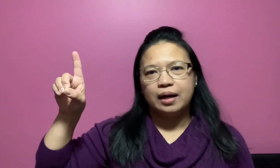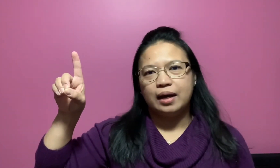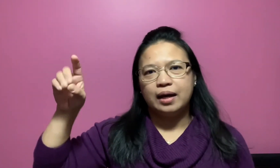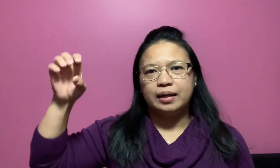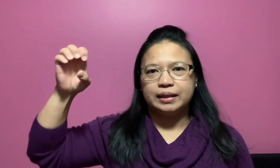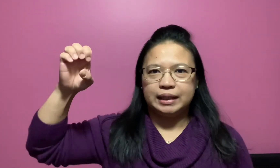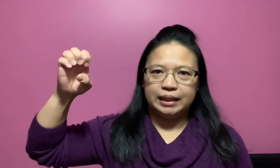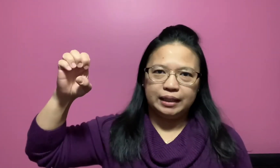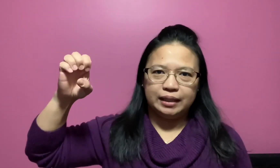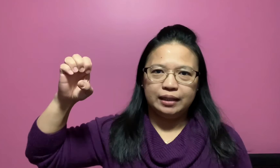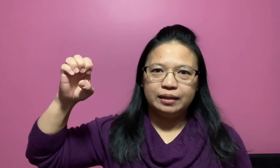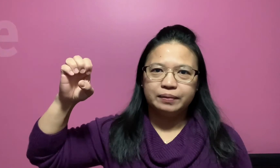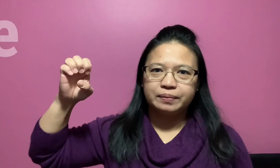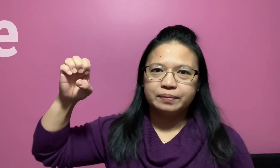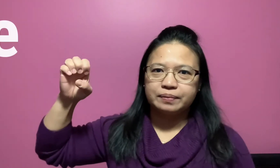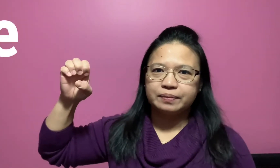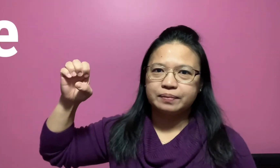and E,